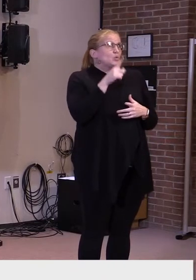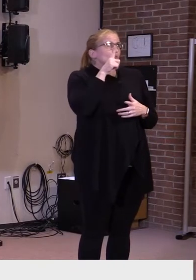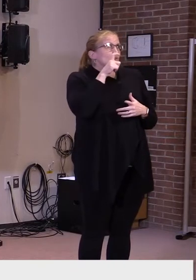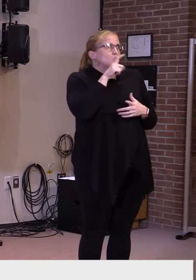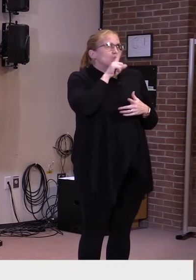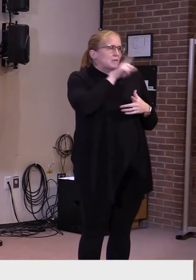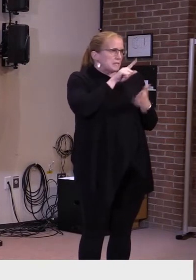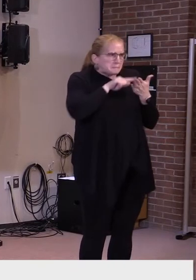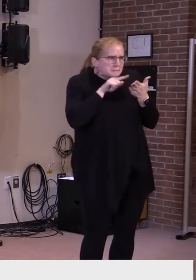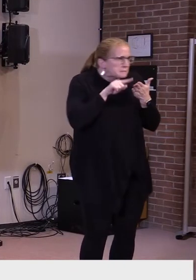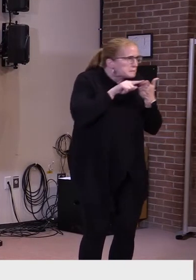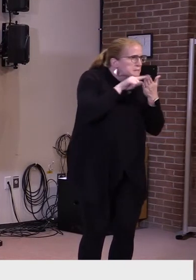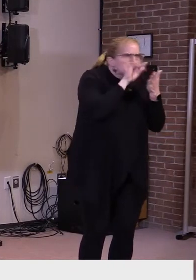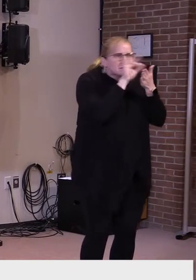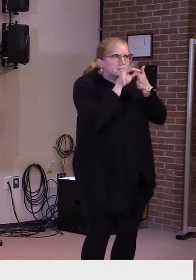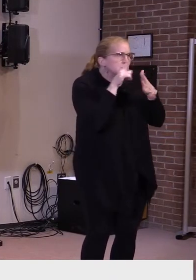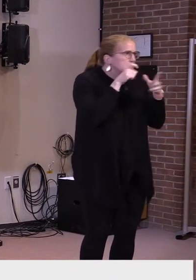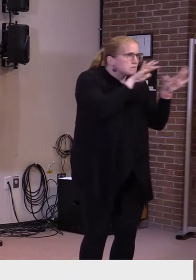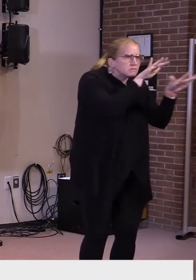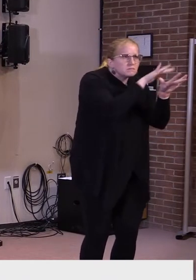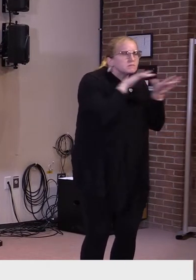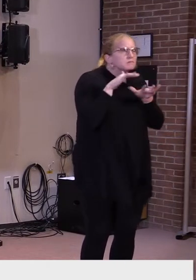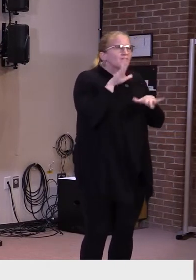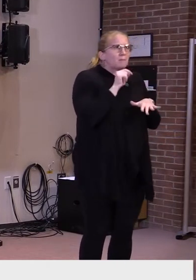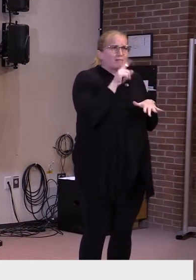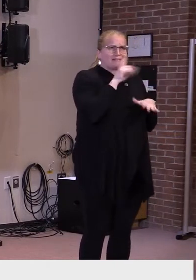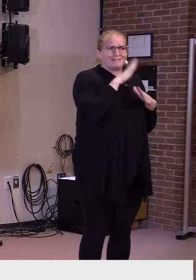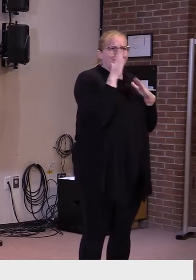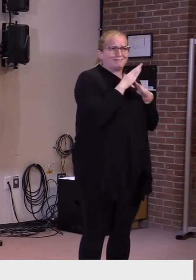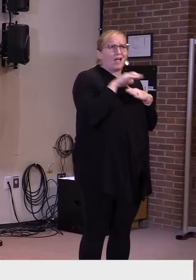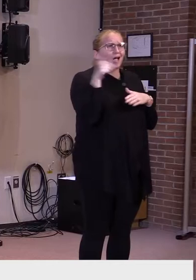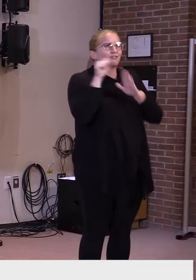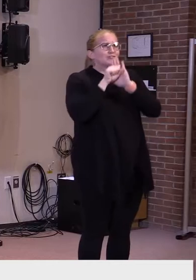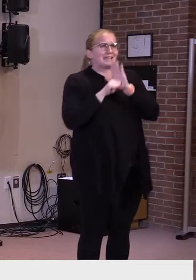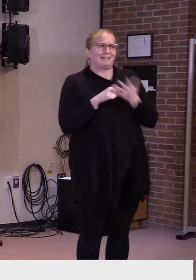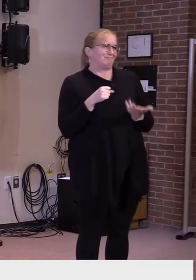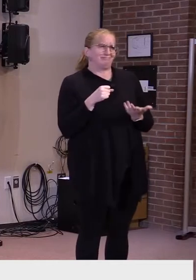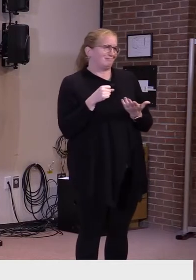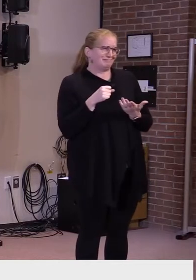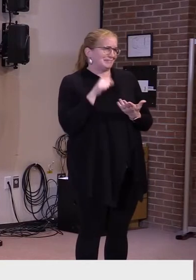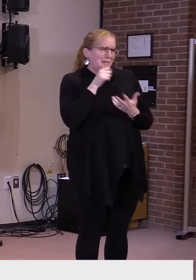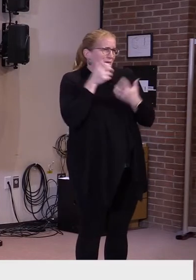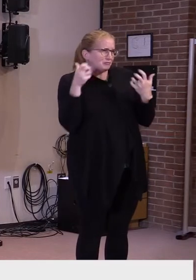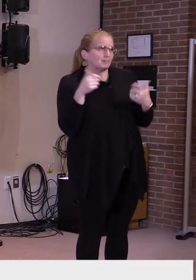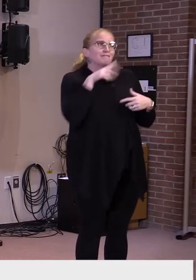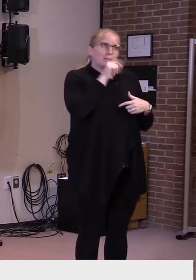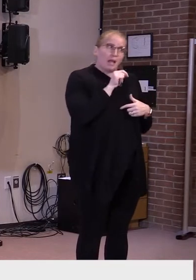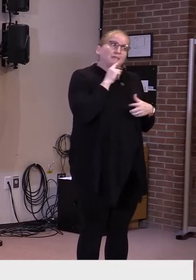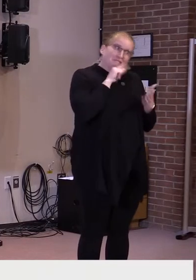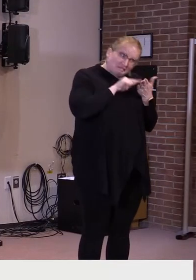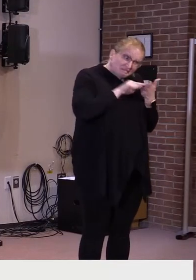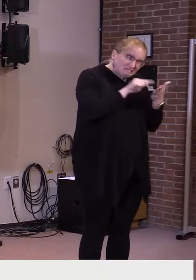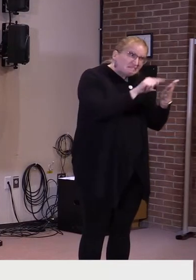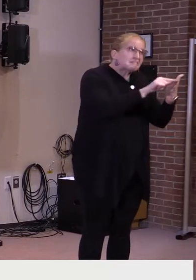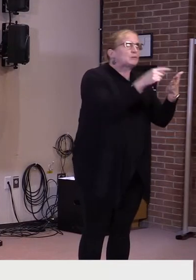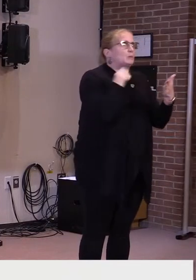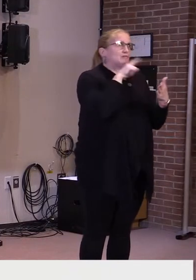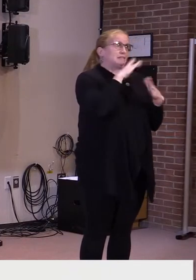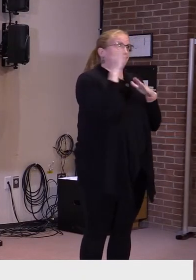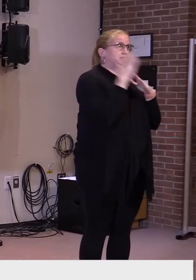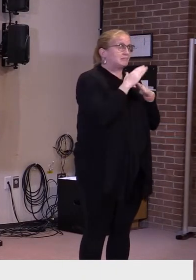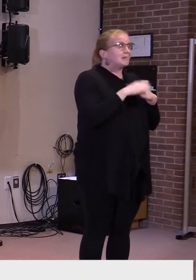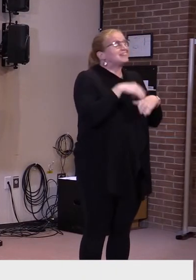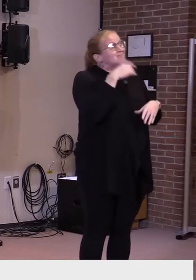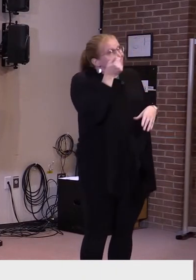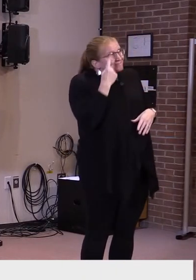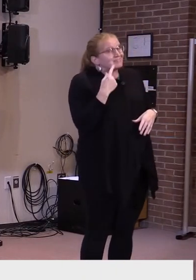extent that we do here in Vermont. And Vermont is considered a leader in that effort. However, the Delta variant, which